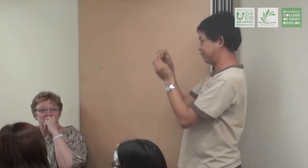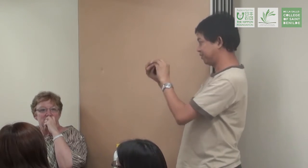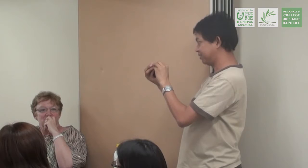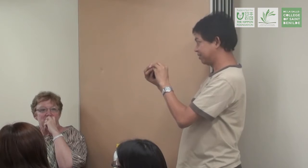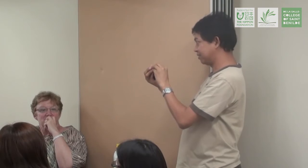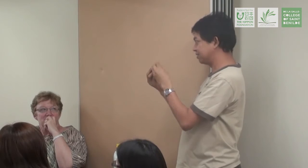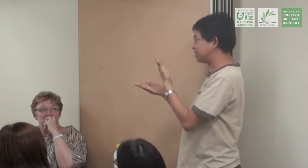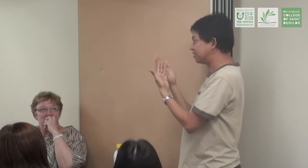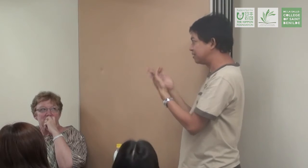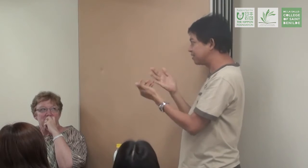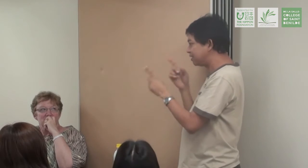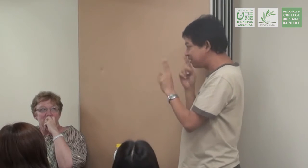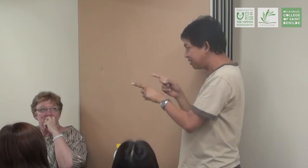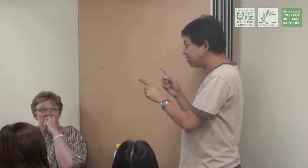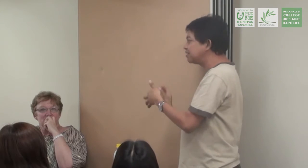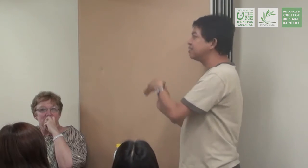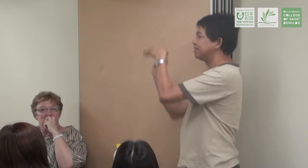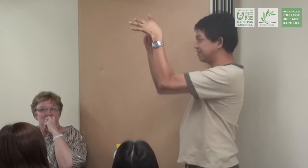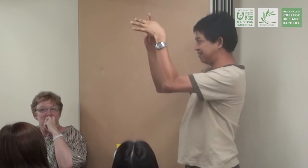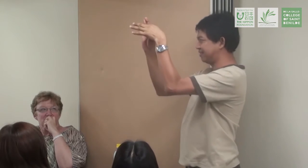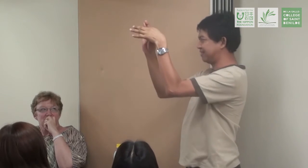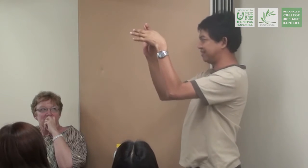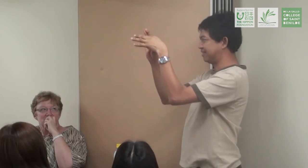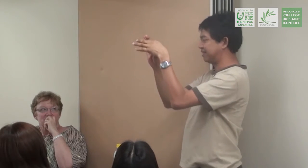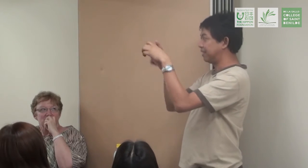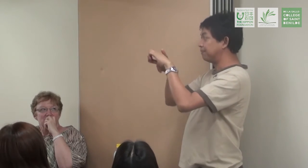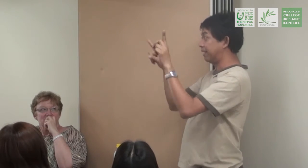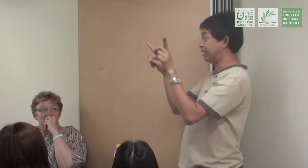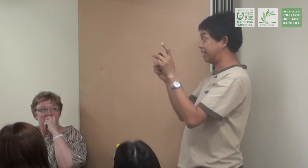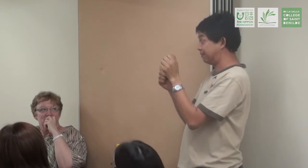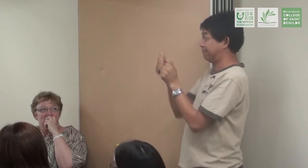are sentences with numbers,